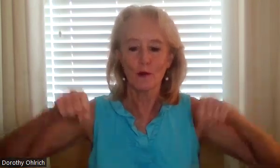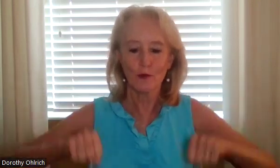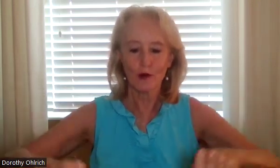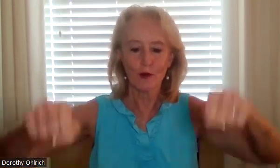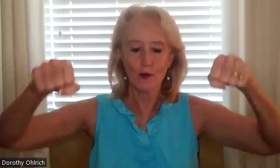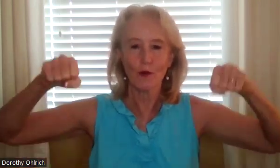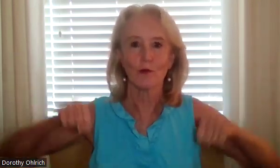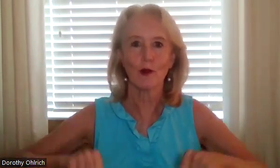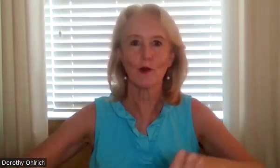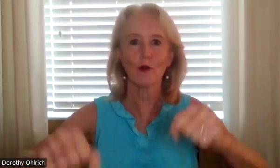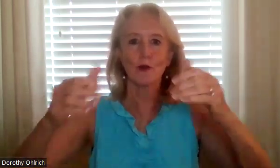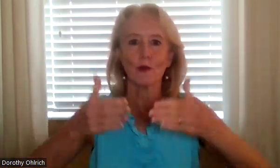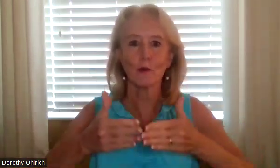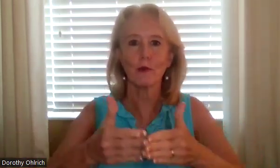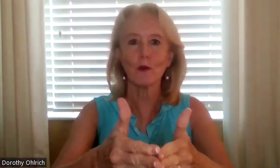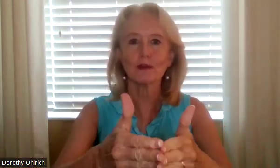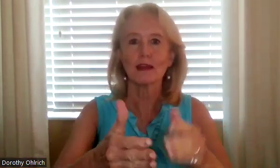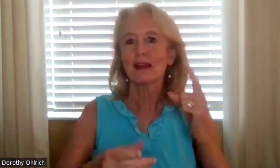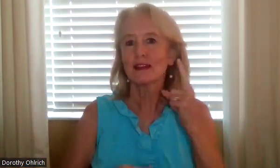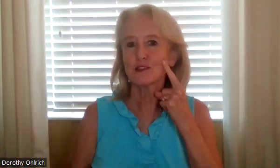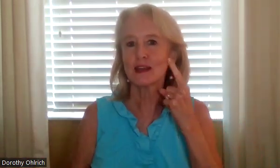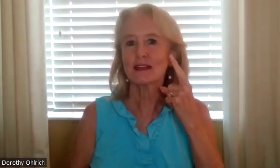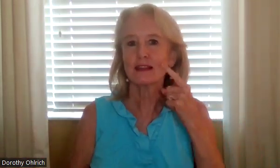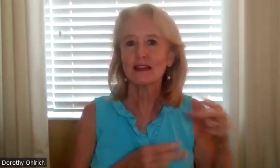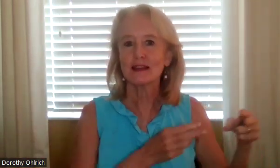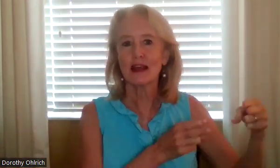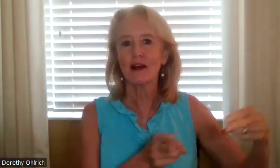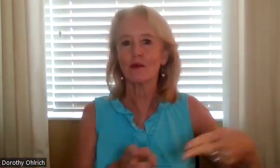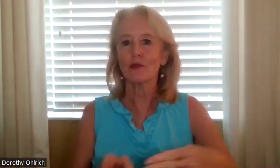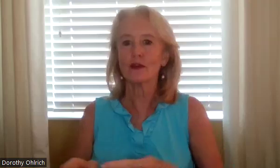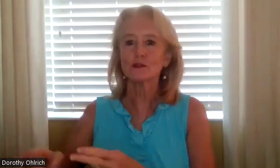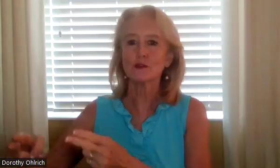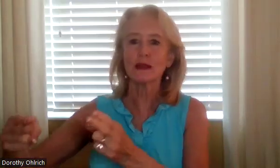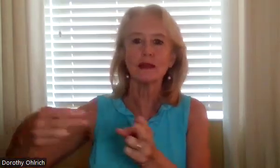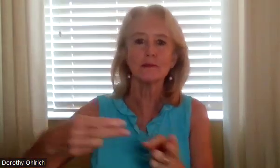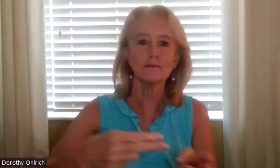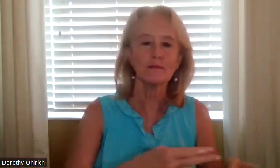Row, row, row your boat gently down the stream.